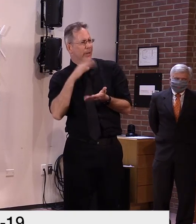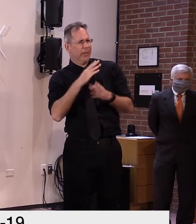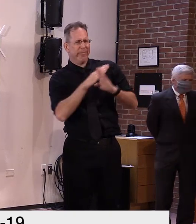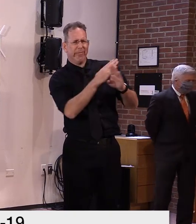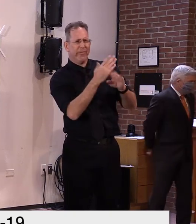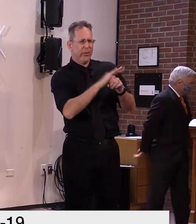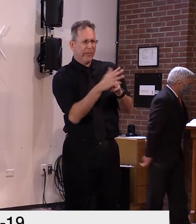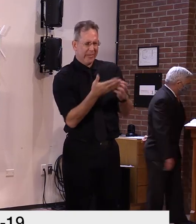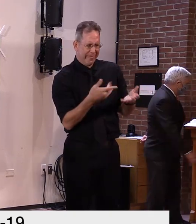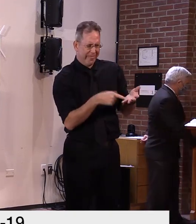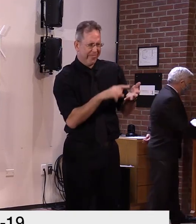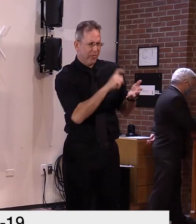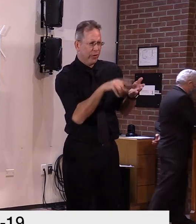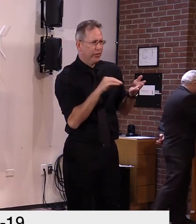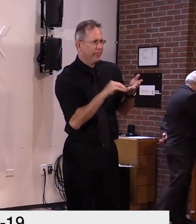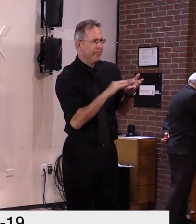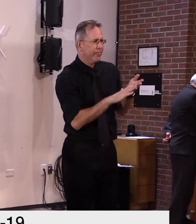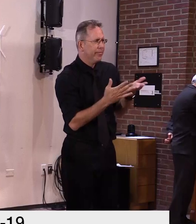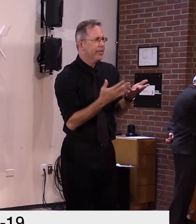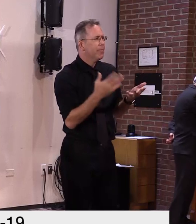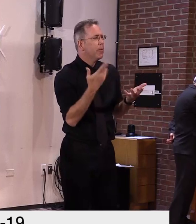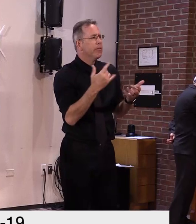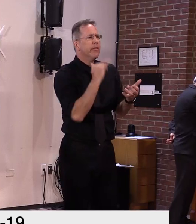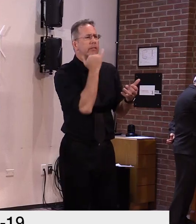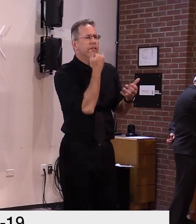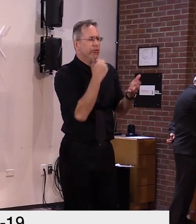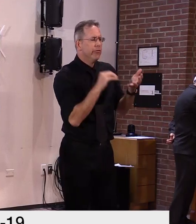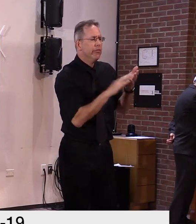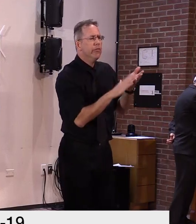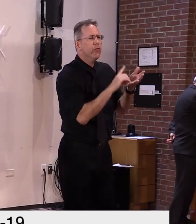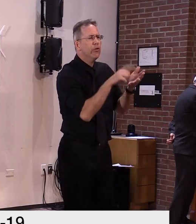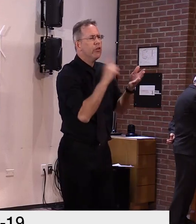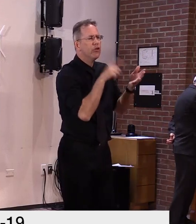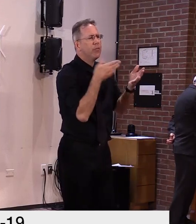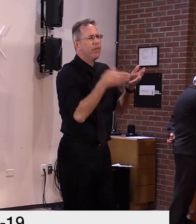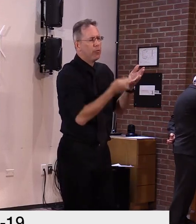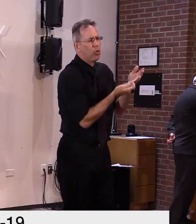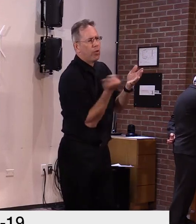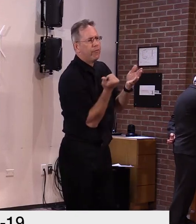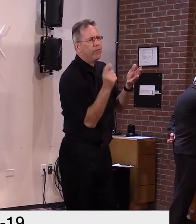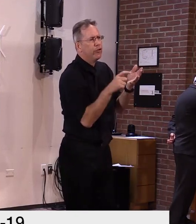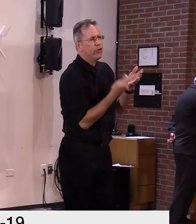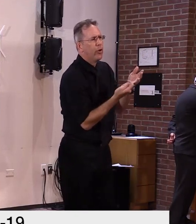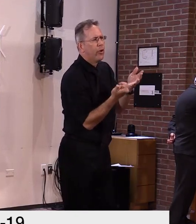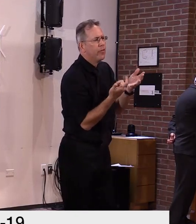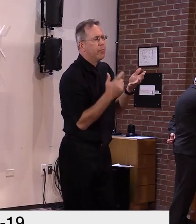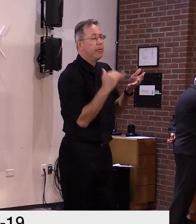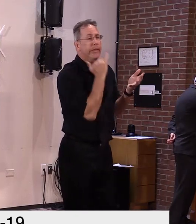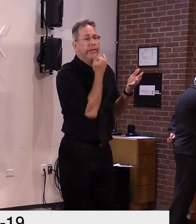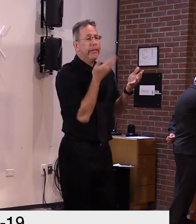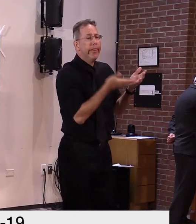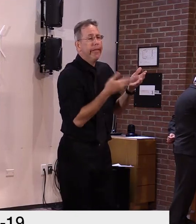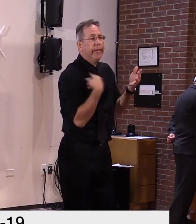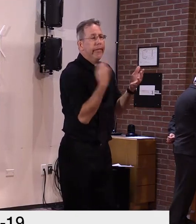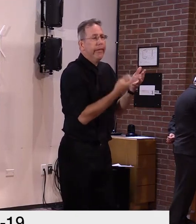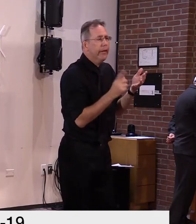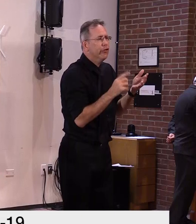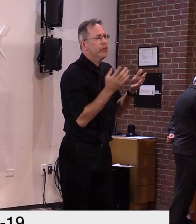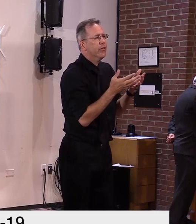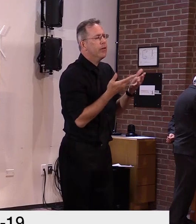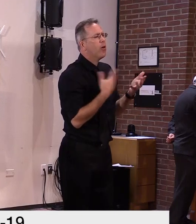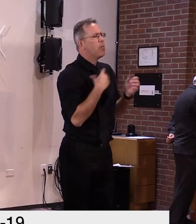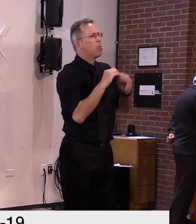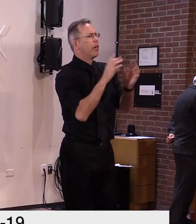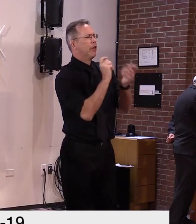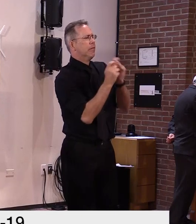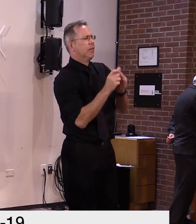was inadvertently added back on, or had been on all along, just to get some clarity around that. But the